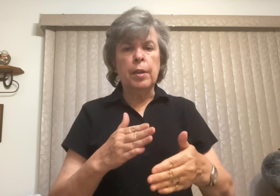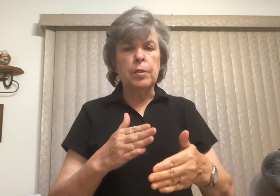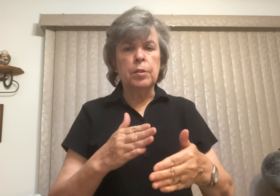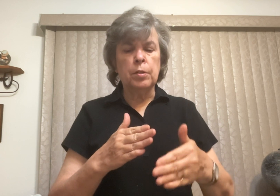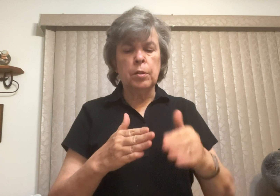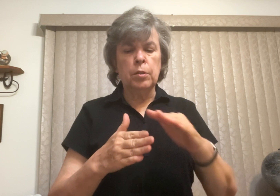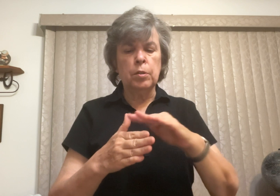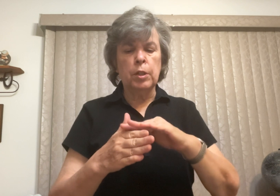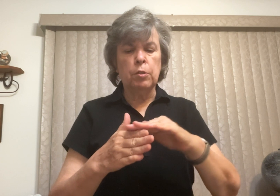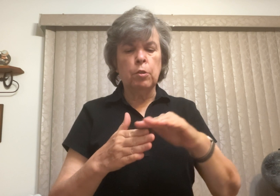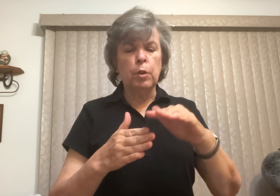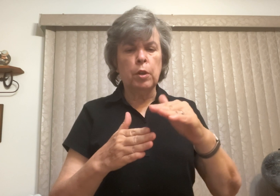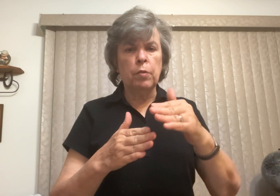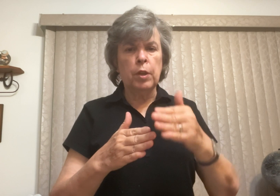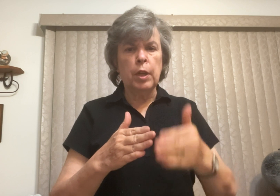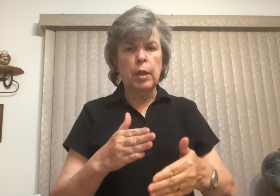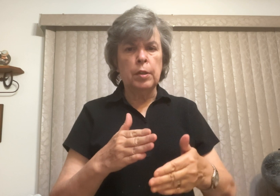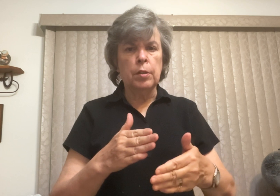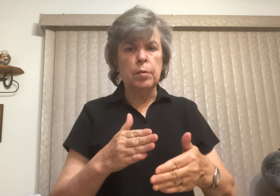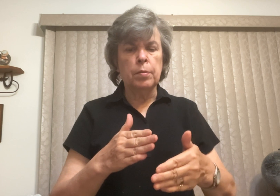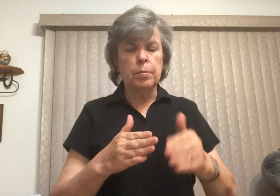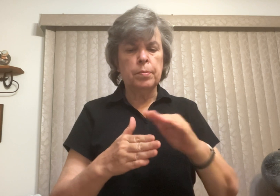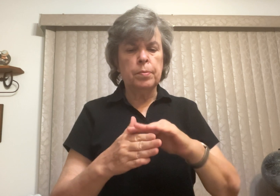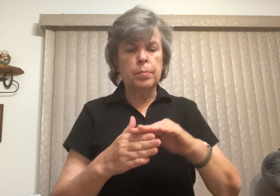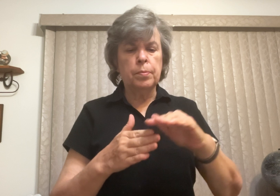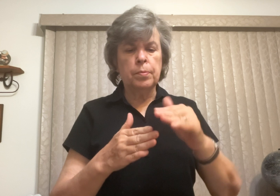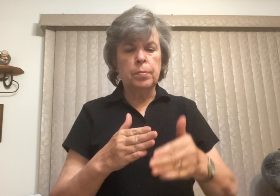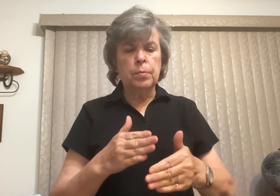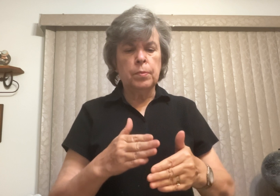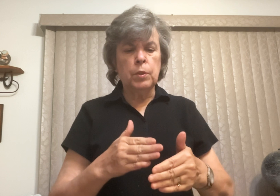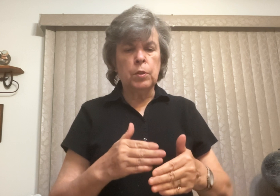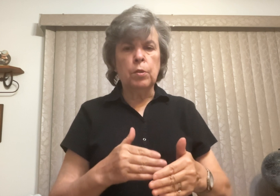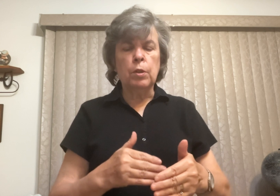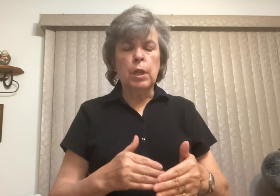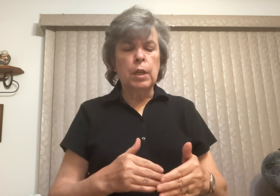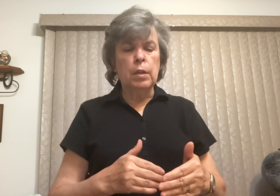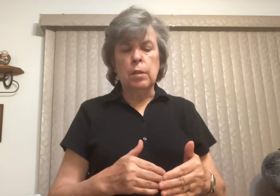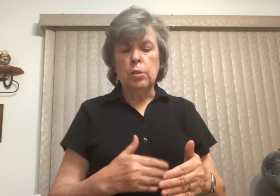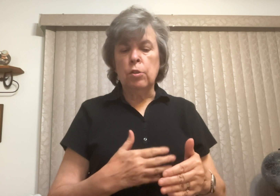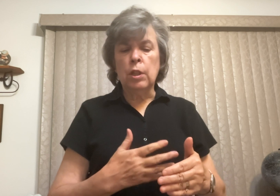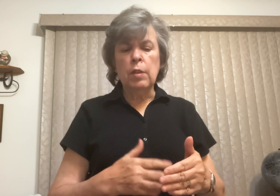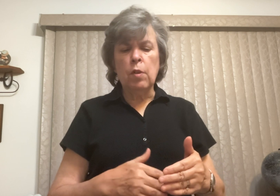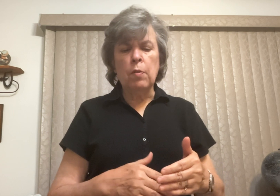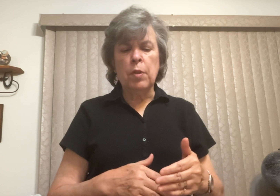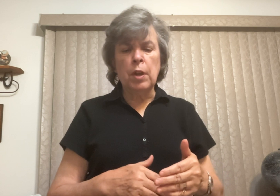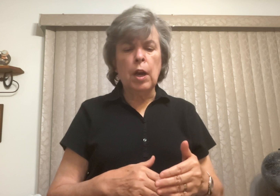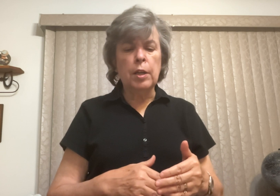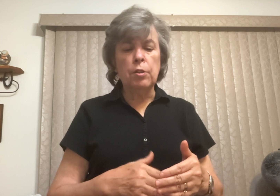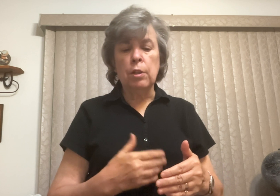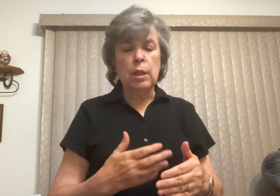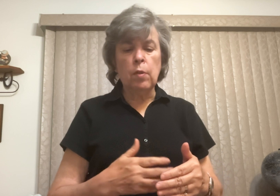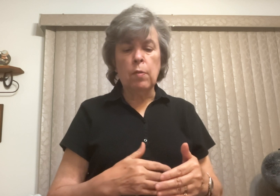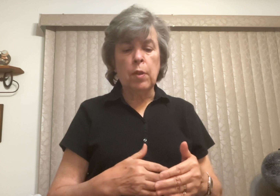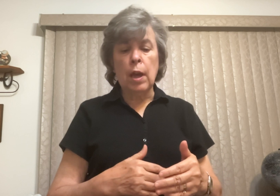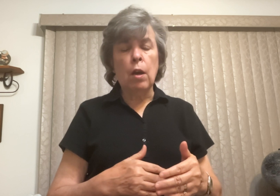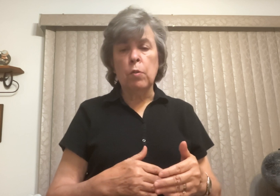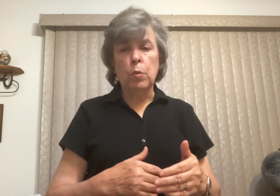ends. So, this is like you're going off the end. So, and you could leave off the I, you could leave off the how if you wanted